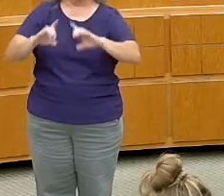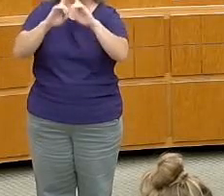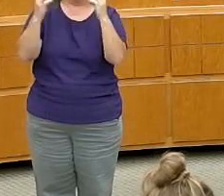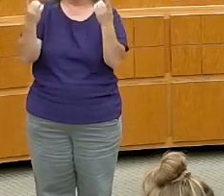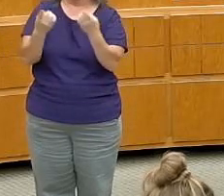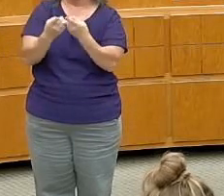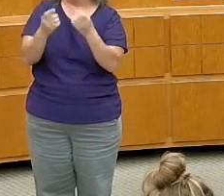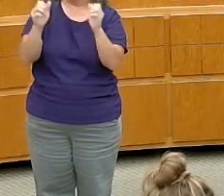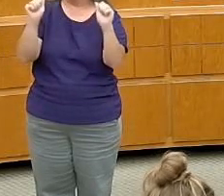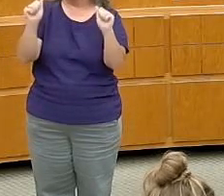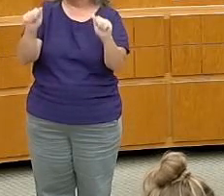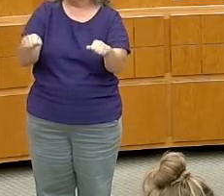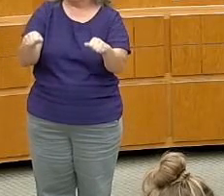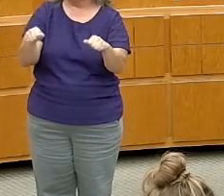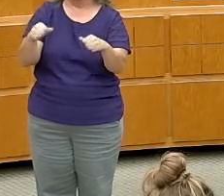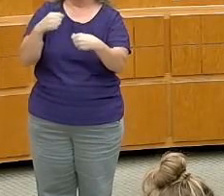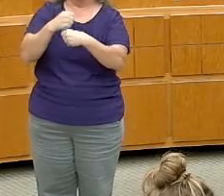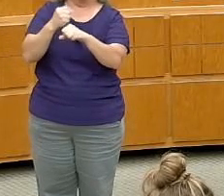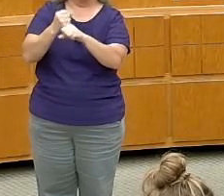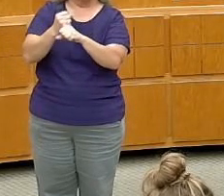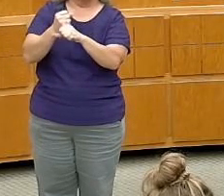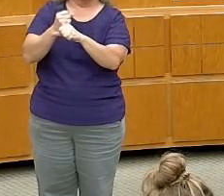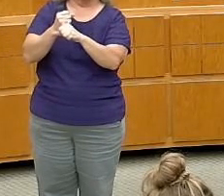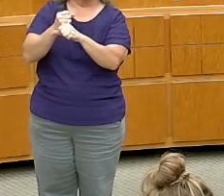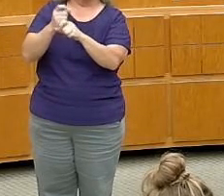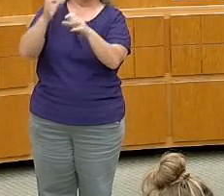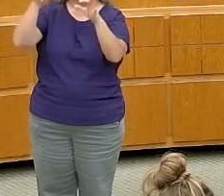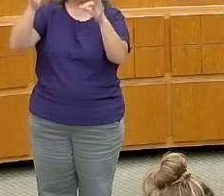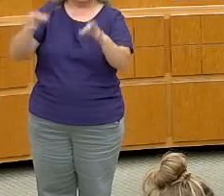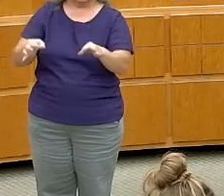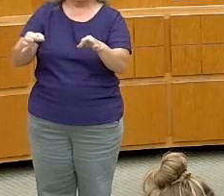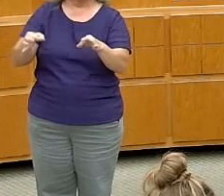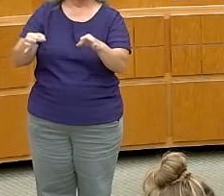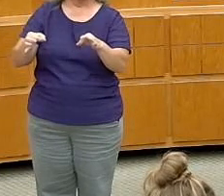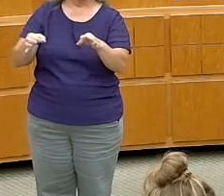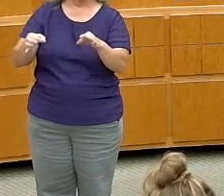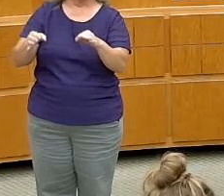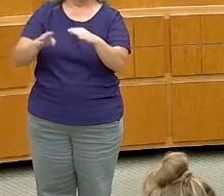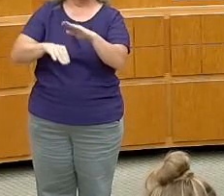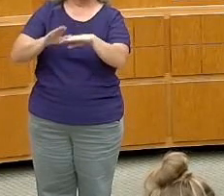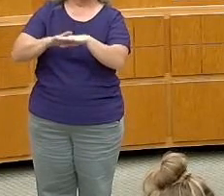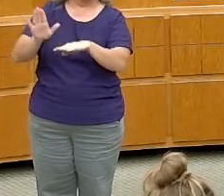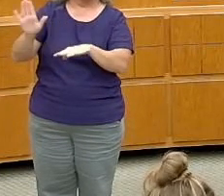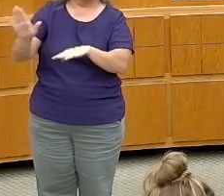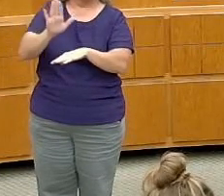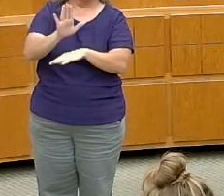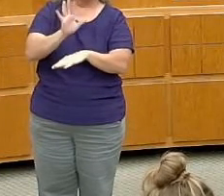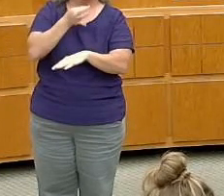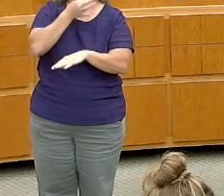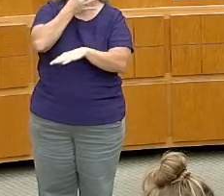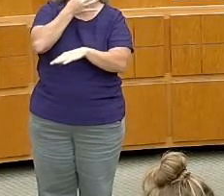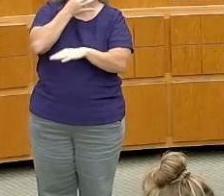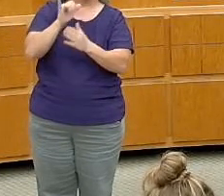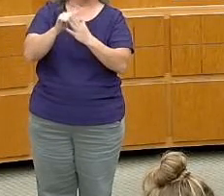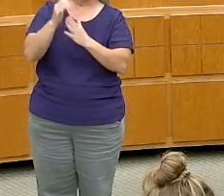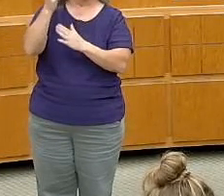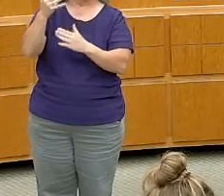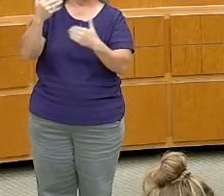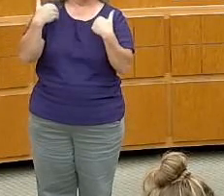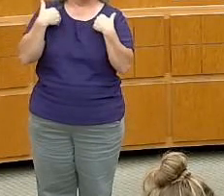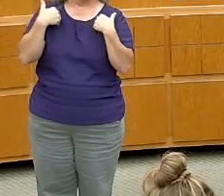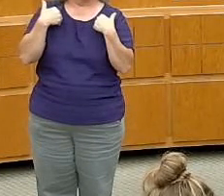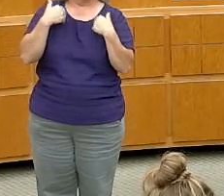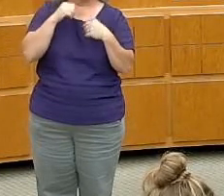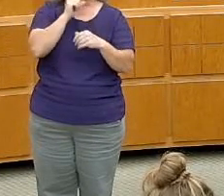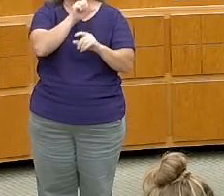department can make those decisions based upon, their expertise. And that's why we have not